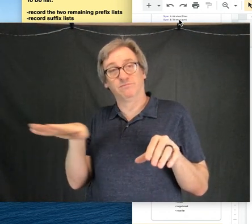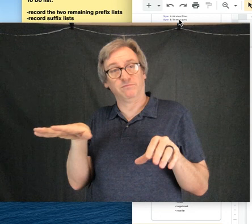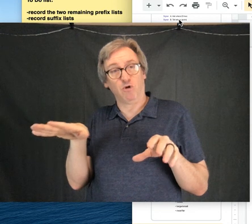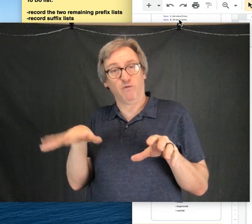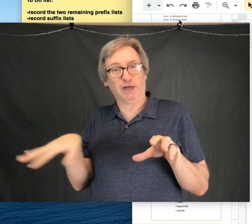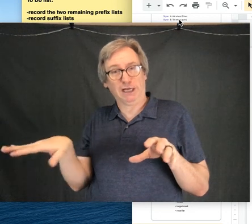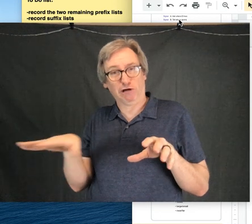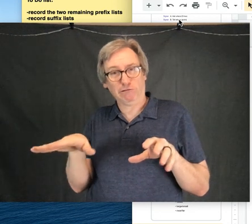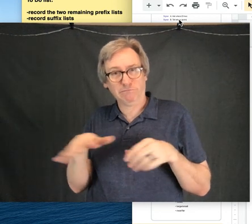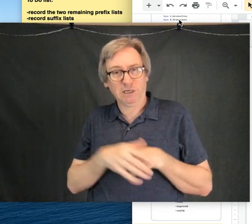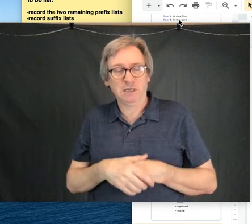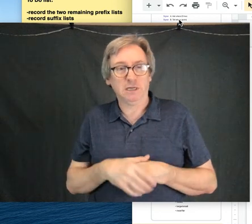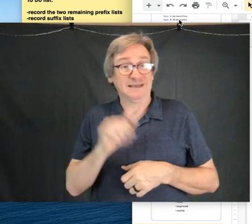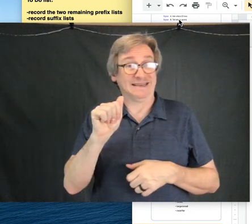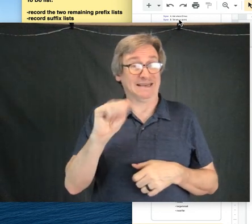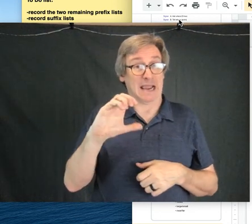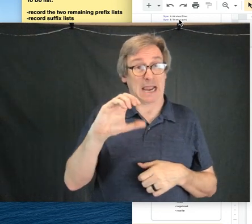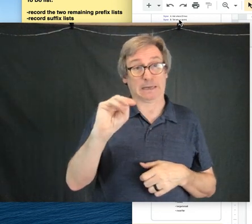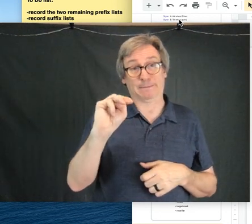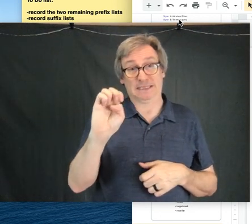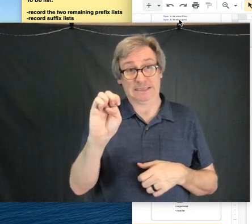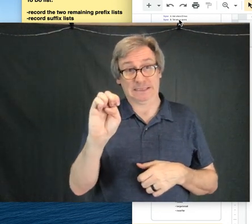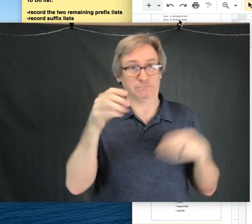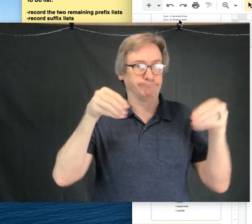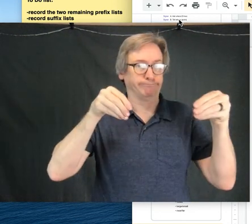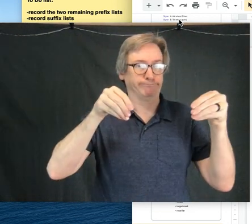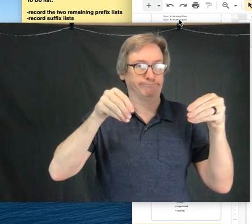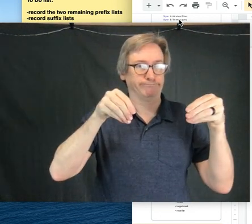KSU's over here.